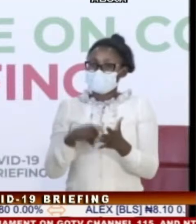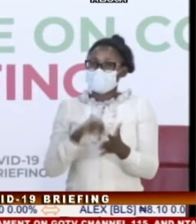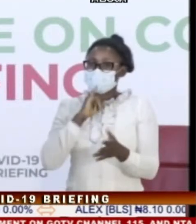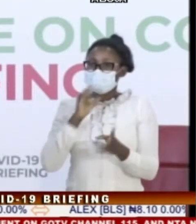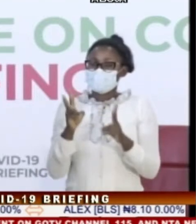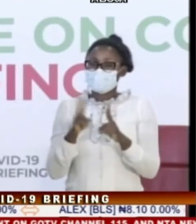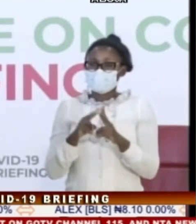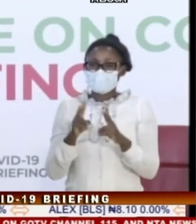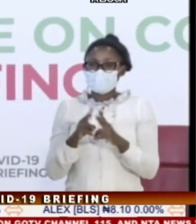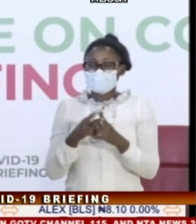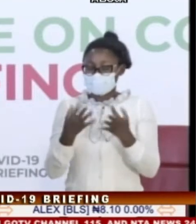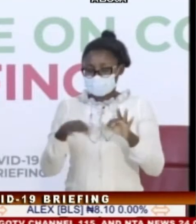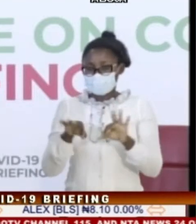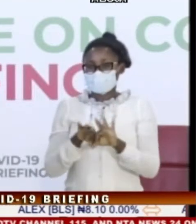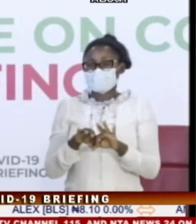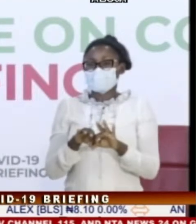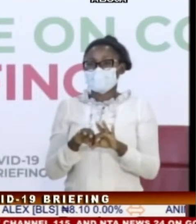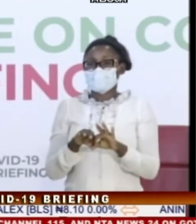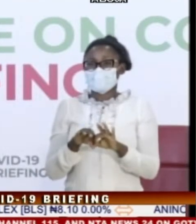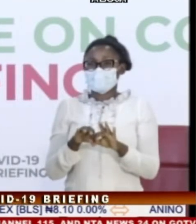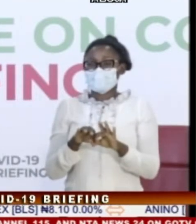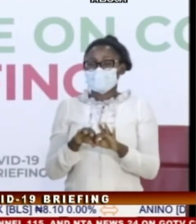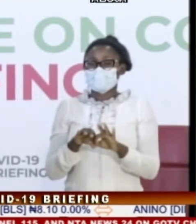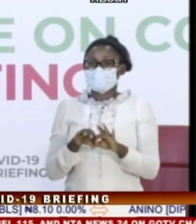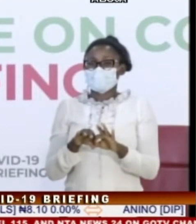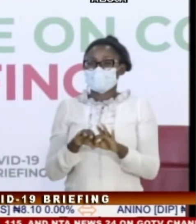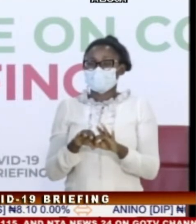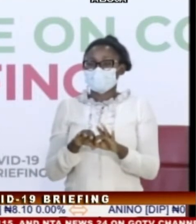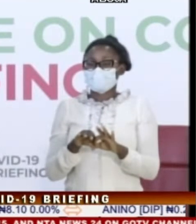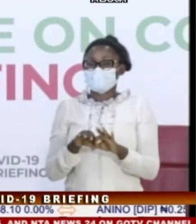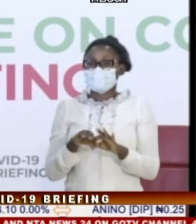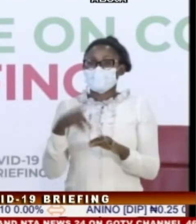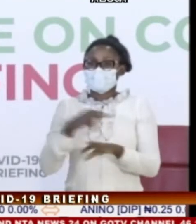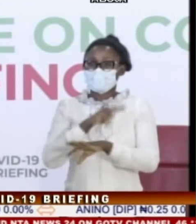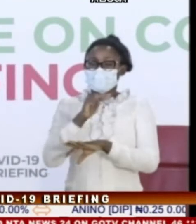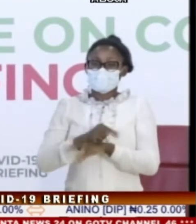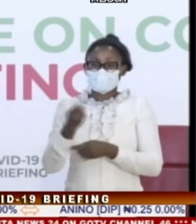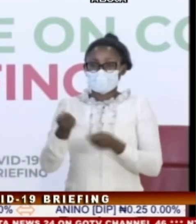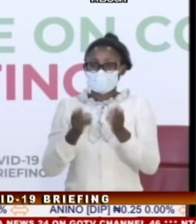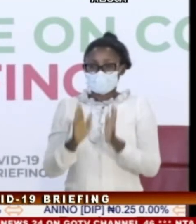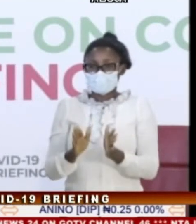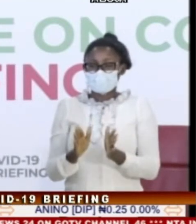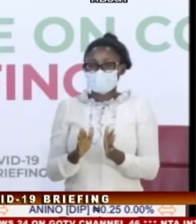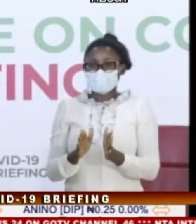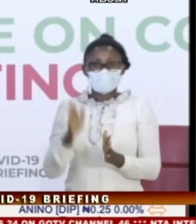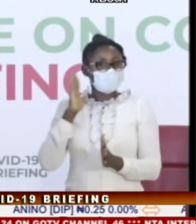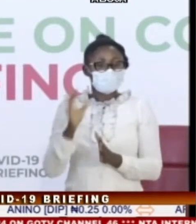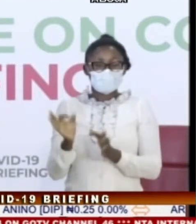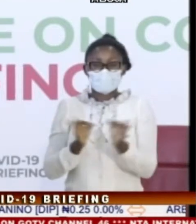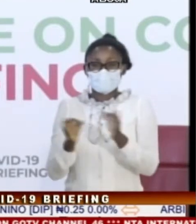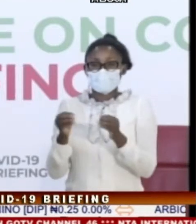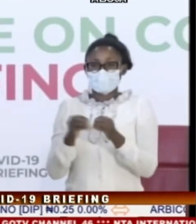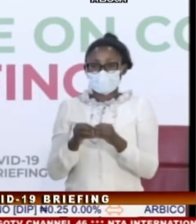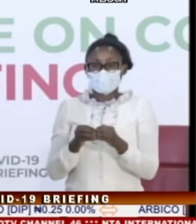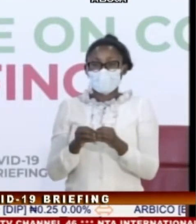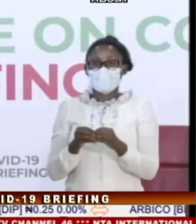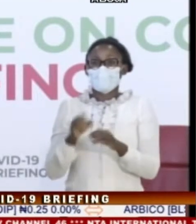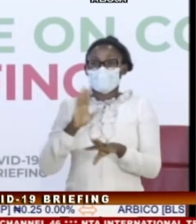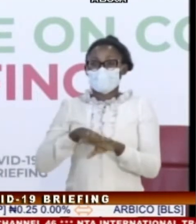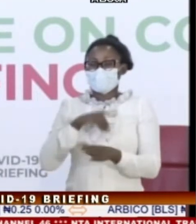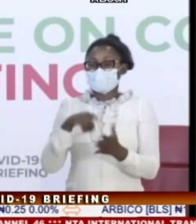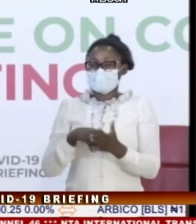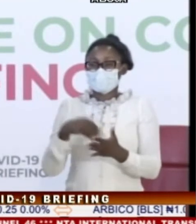very unwholesome activity. The national coordinator would elaborate on this